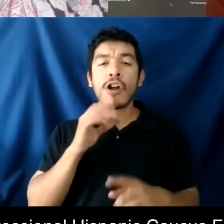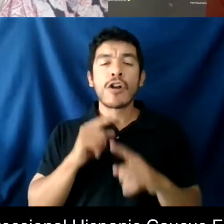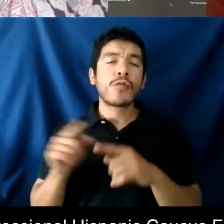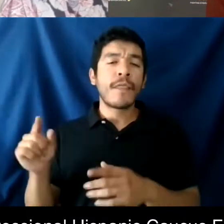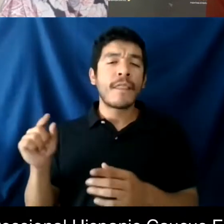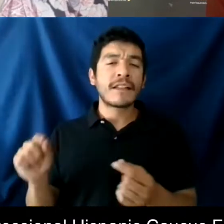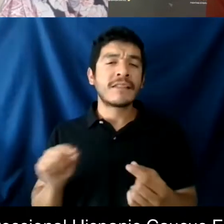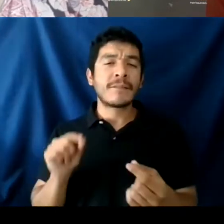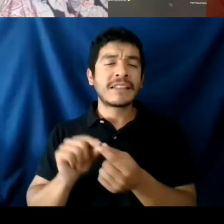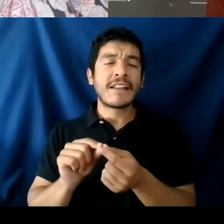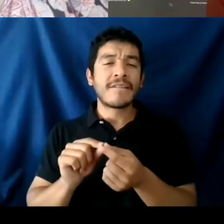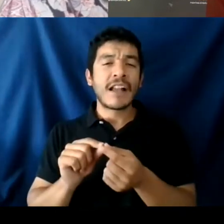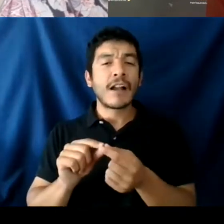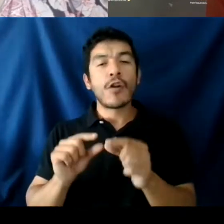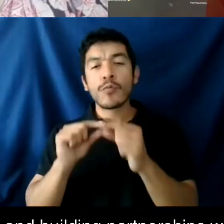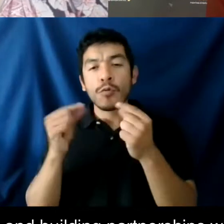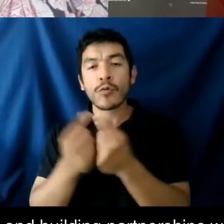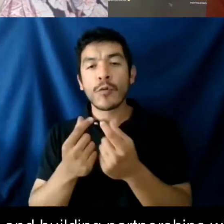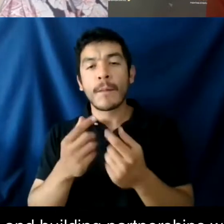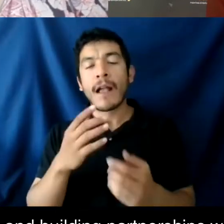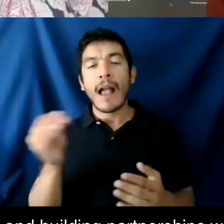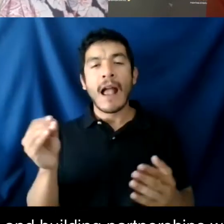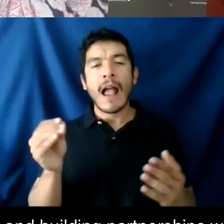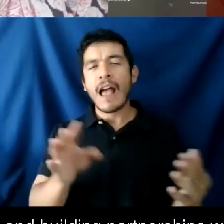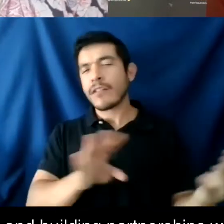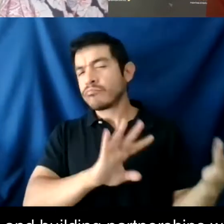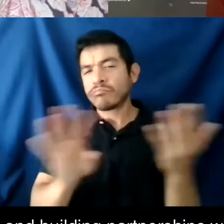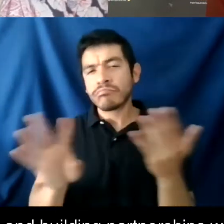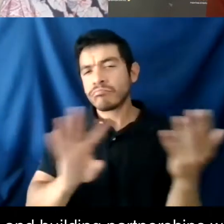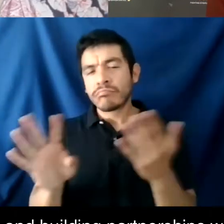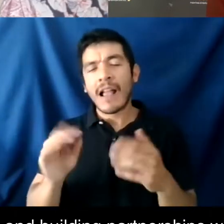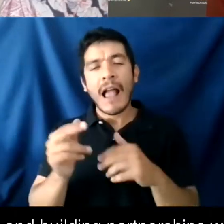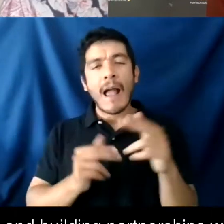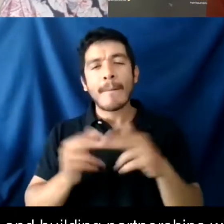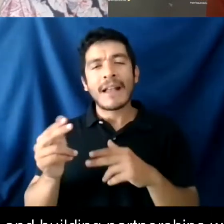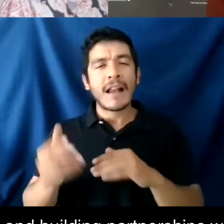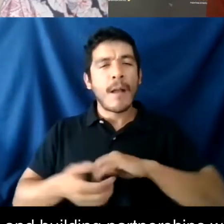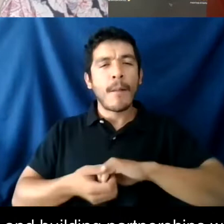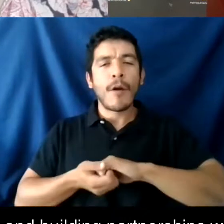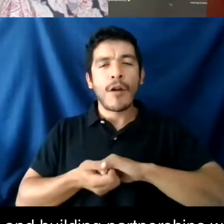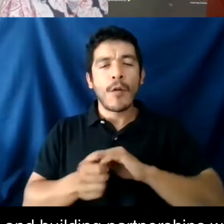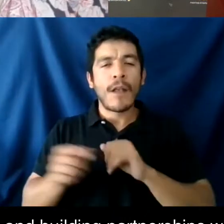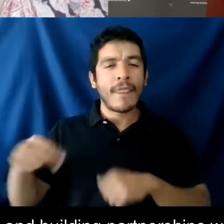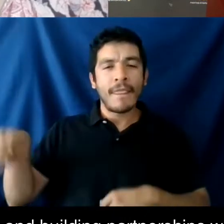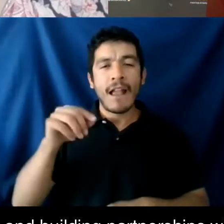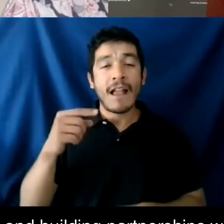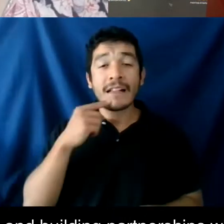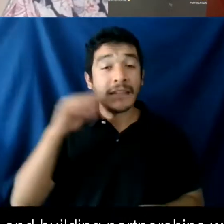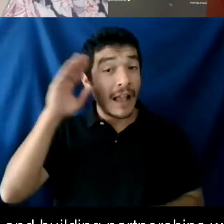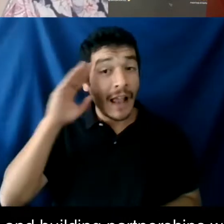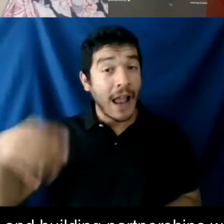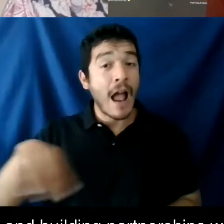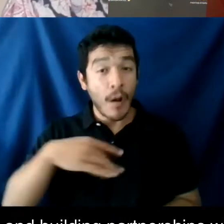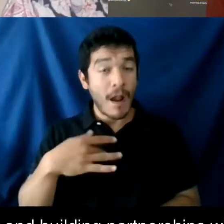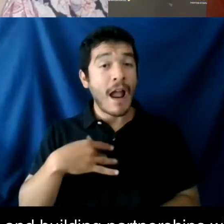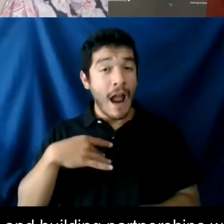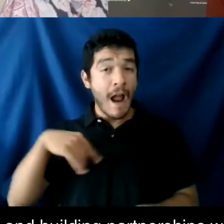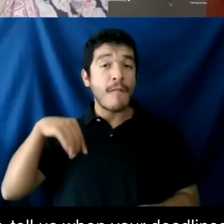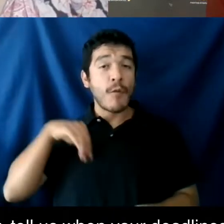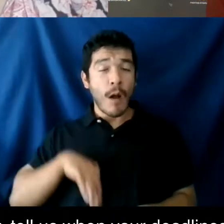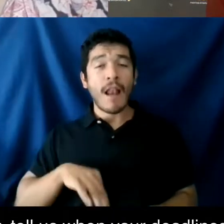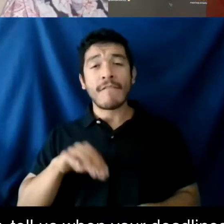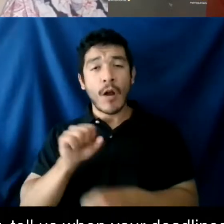specific fellowships and pipelines and building partnerships with them and saying, hey, we have the qualified